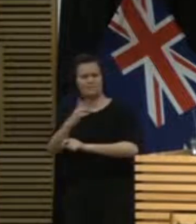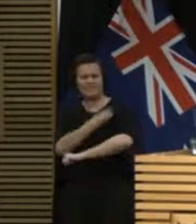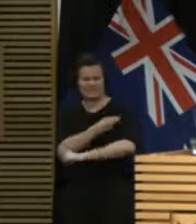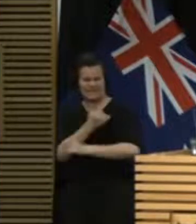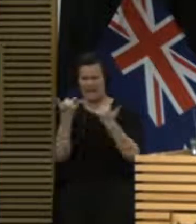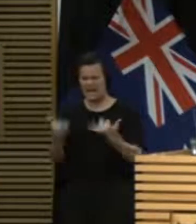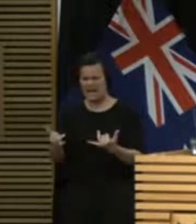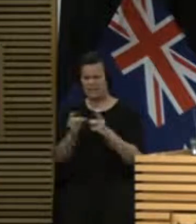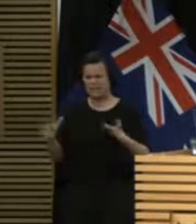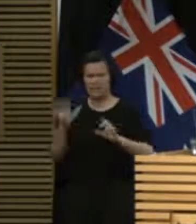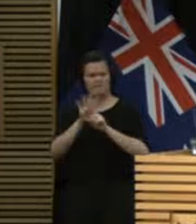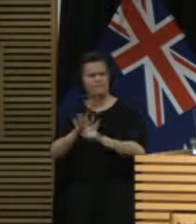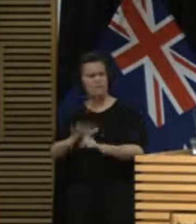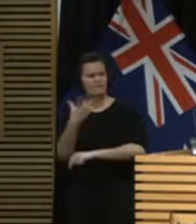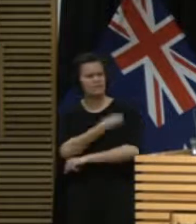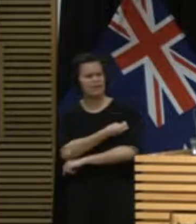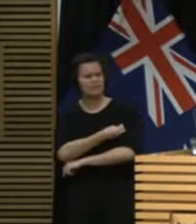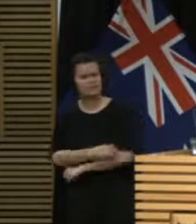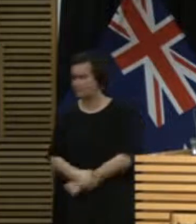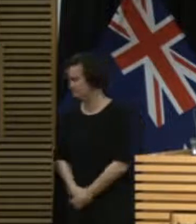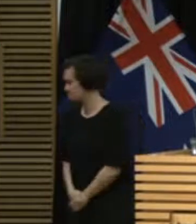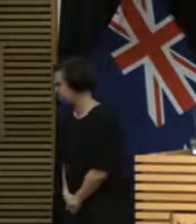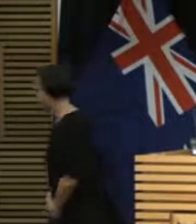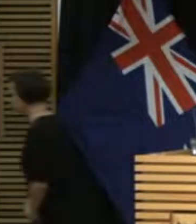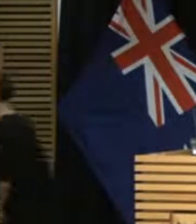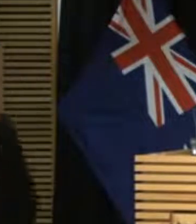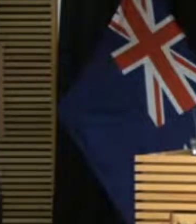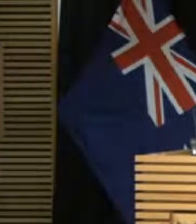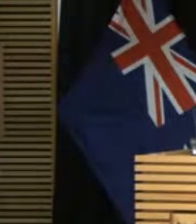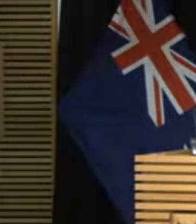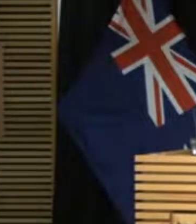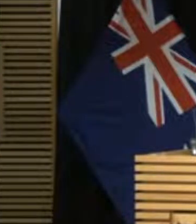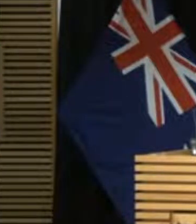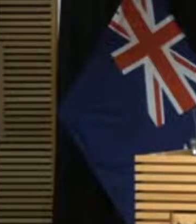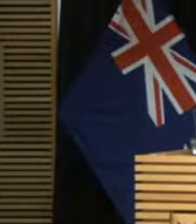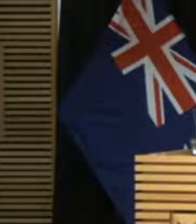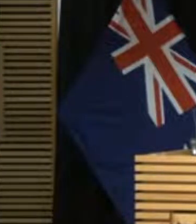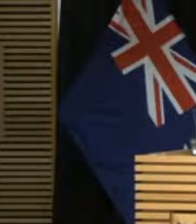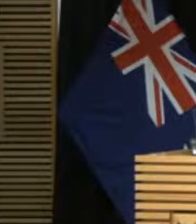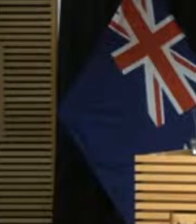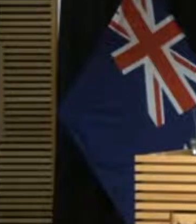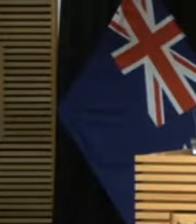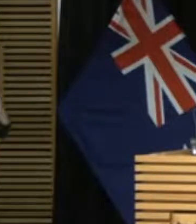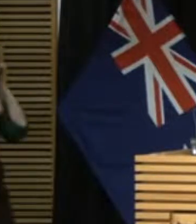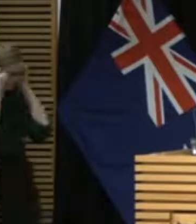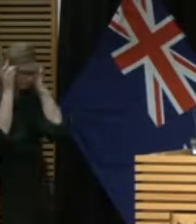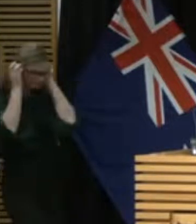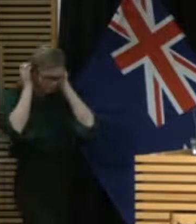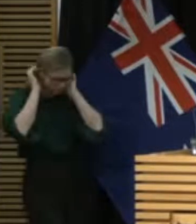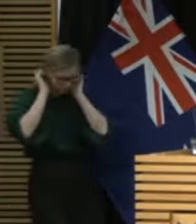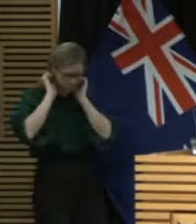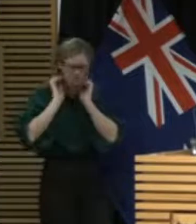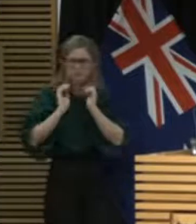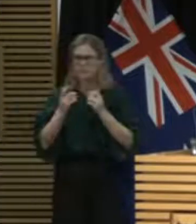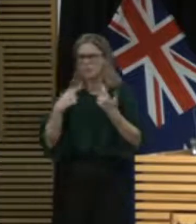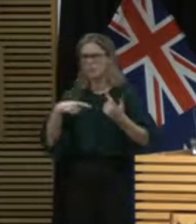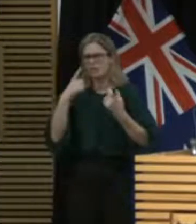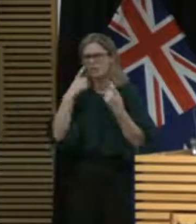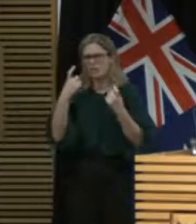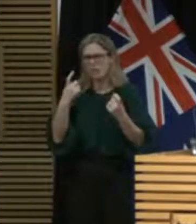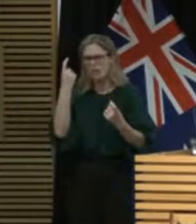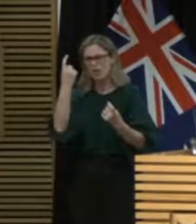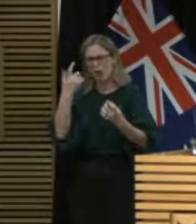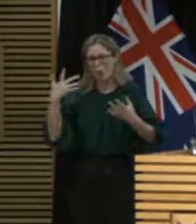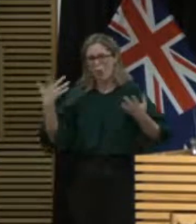Well, actually, what I would say is that we've been very careful and considered in where we have put in place mandates. And we've moved through each,